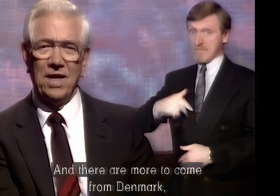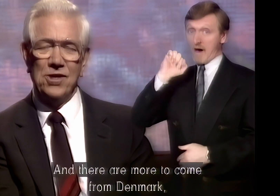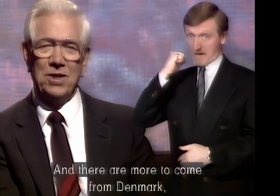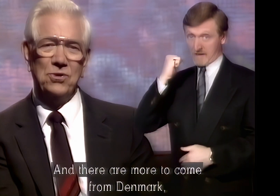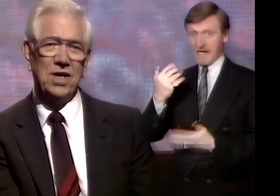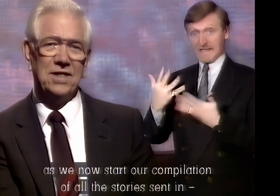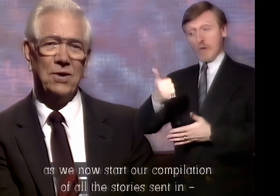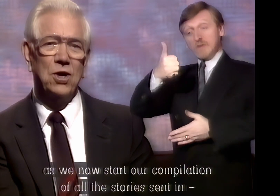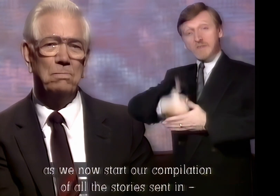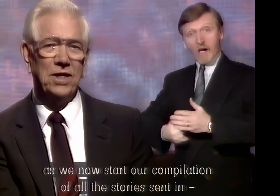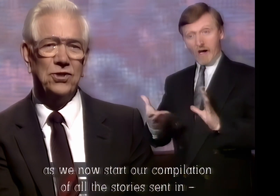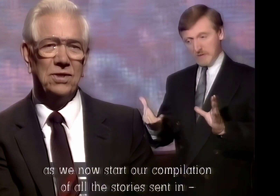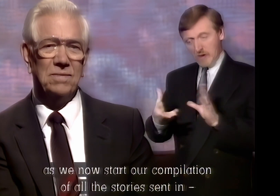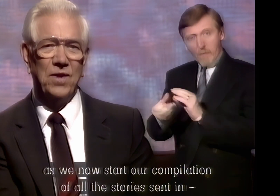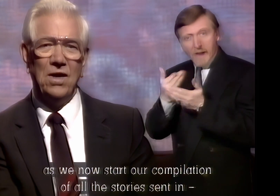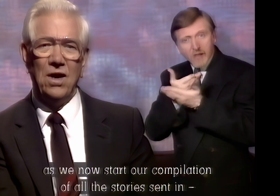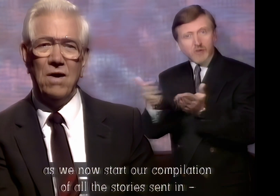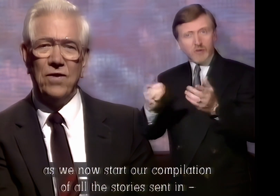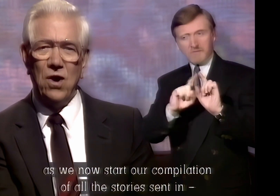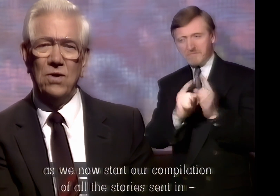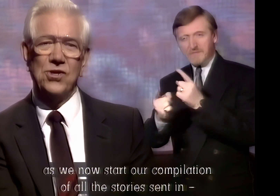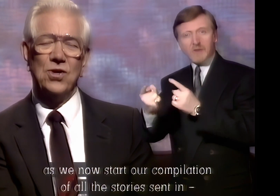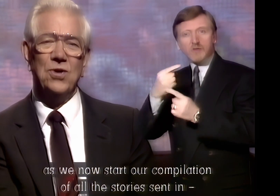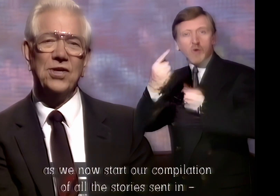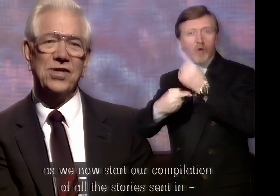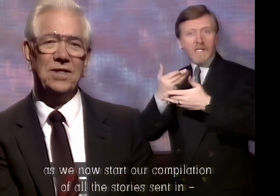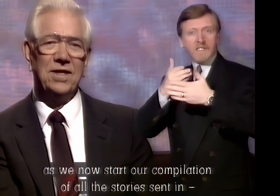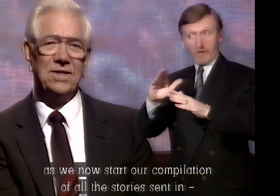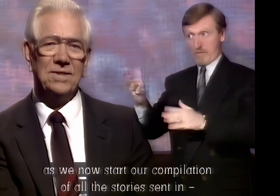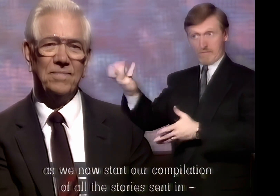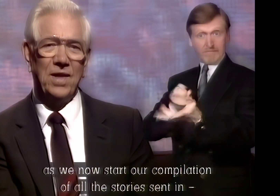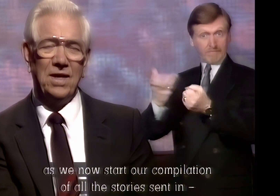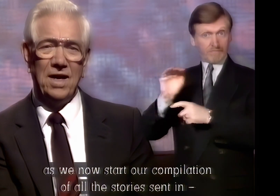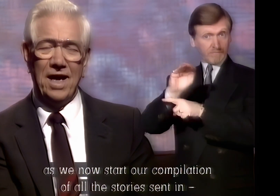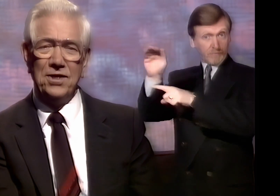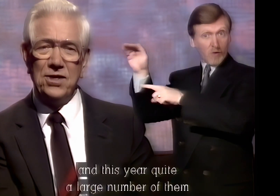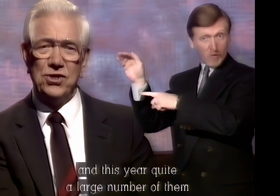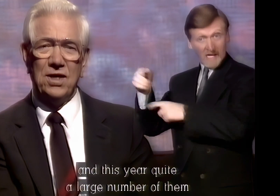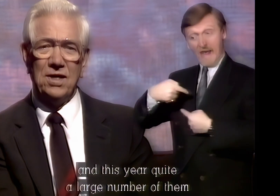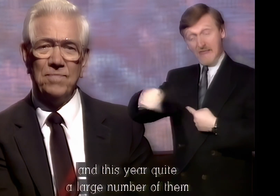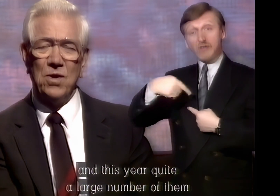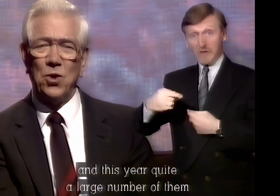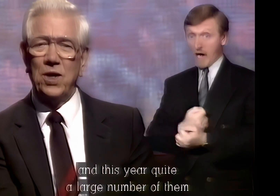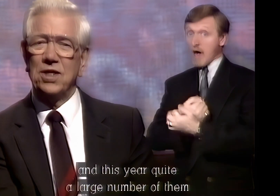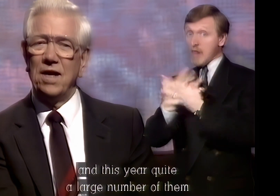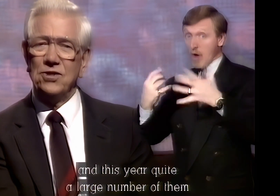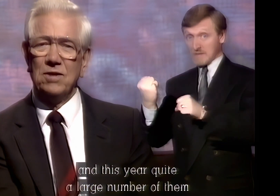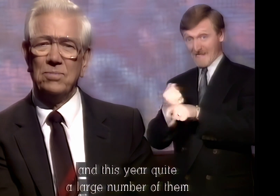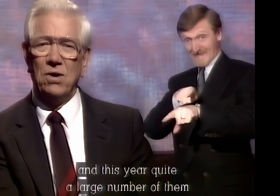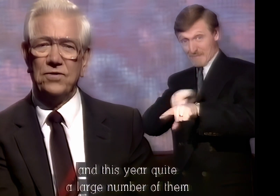we now start our compilation of all the stories sent in. And this year, quite a large number of them have